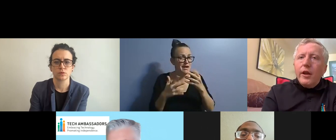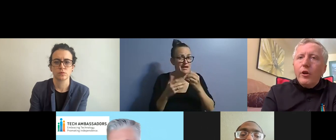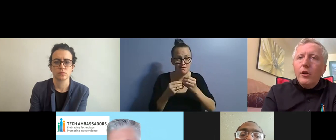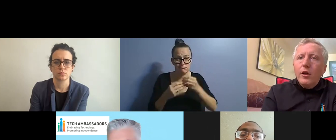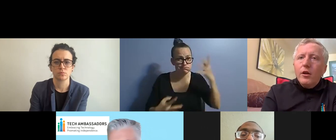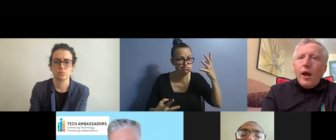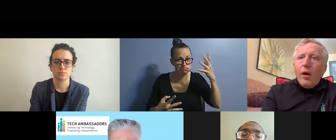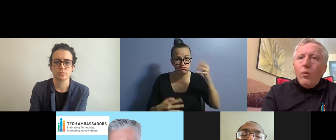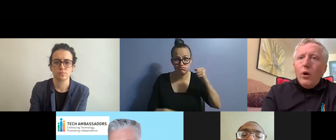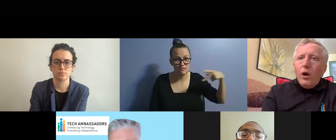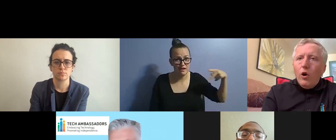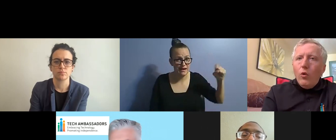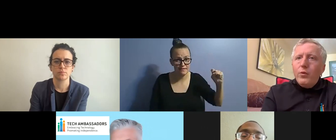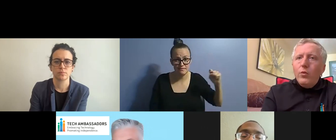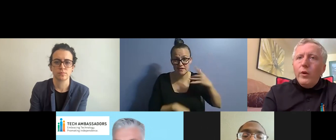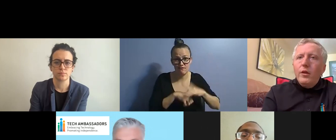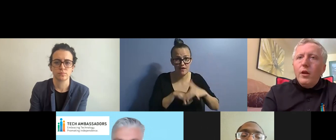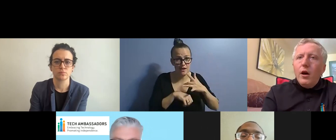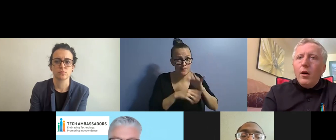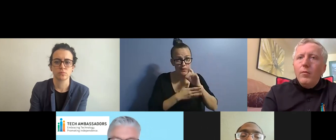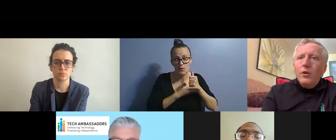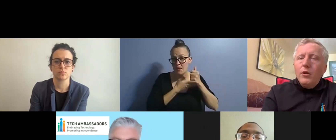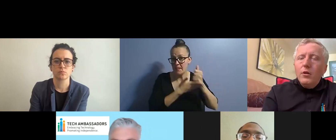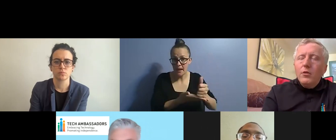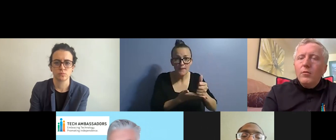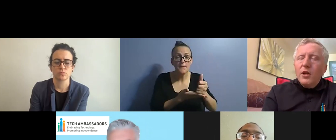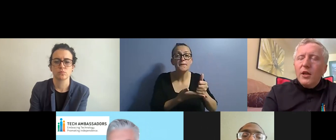out there that will help you with